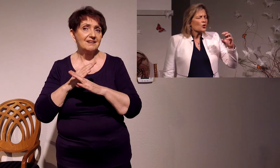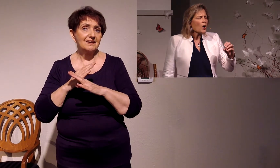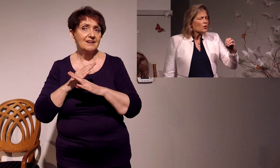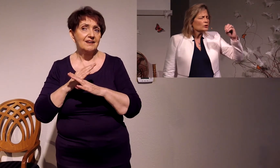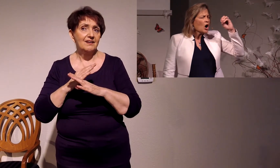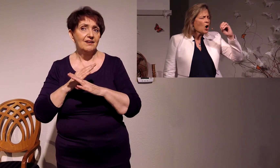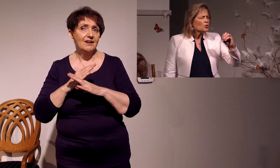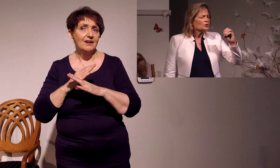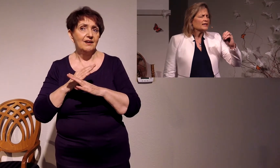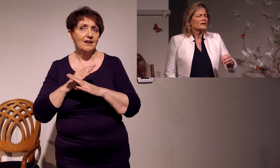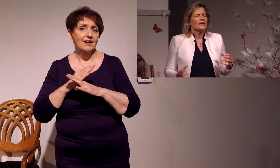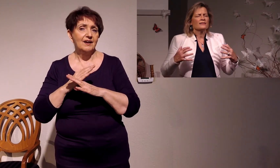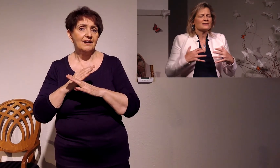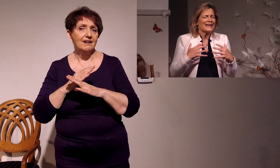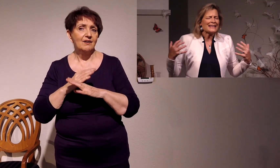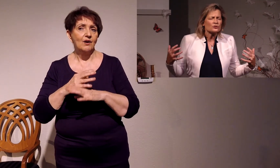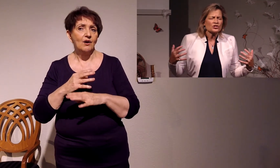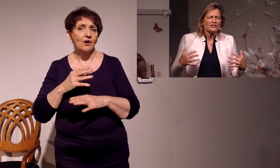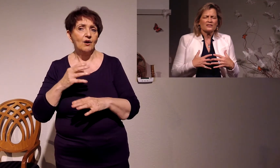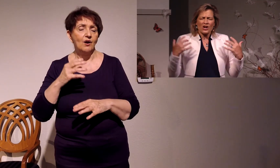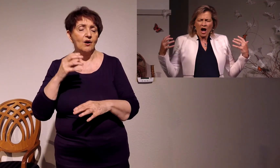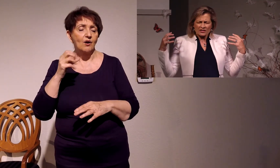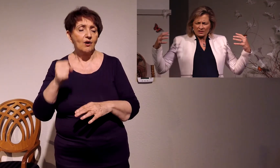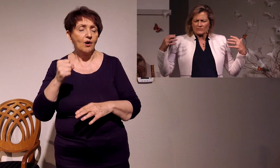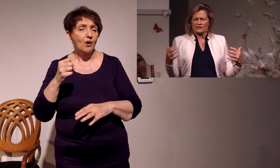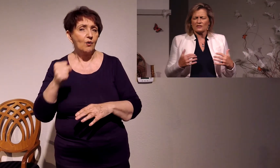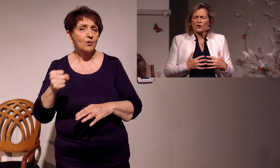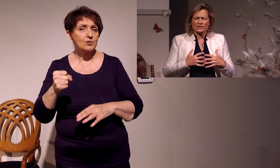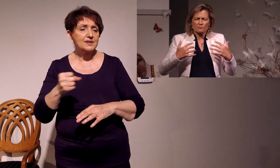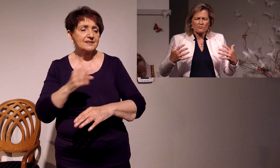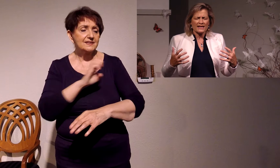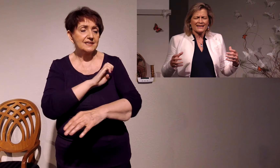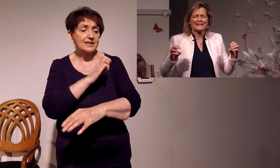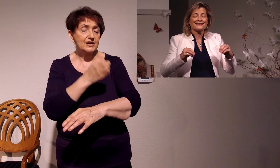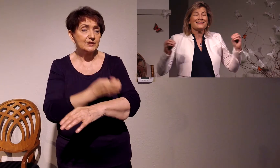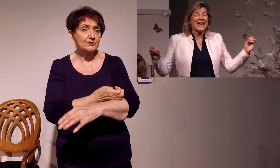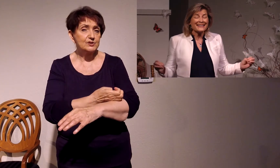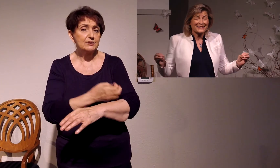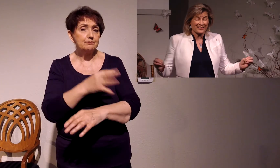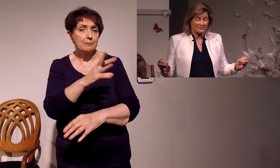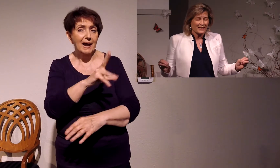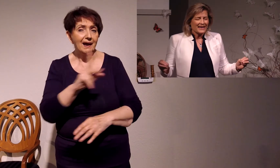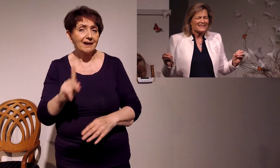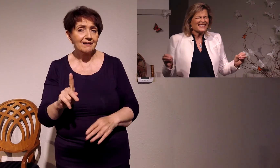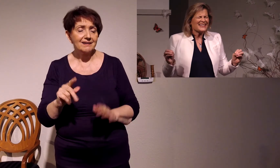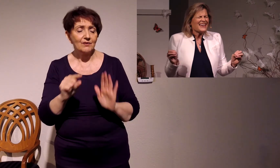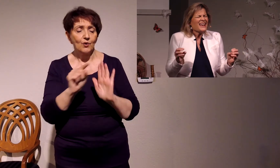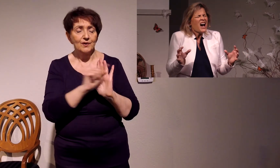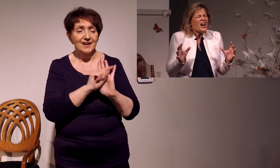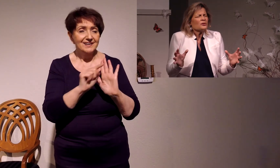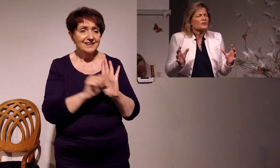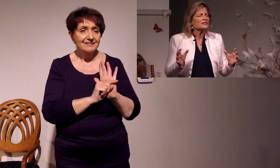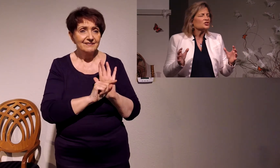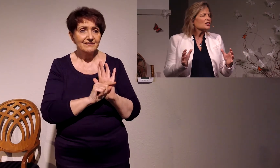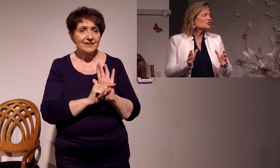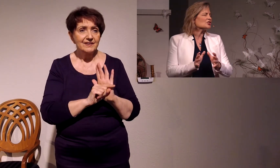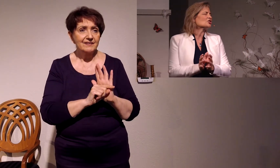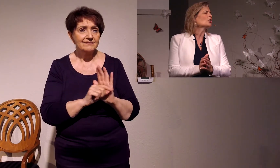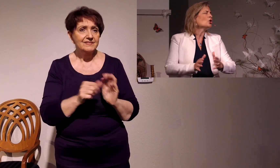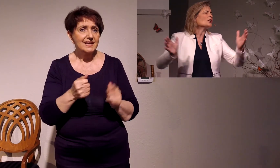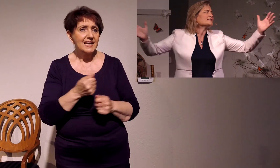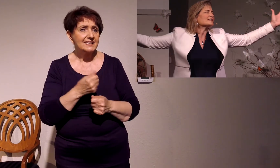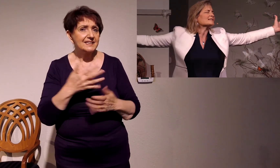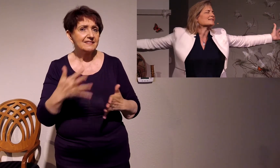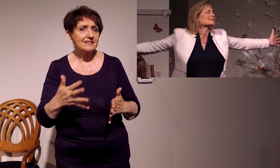that is, quote, holding this energy, this awesomeness known as money as negative, as anything other than just